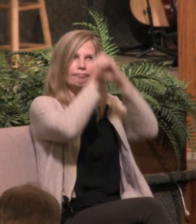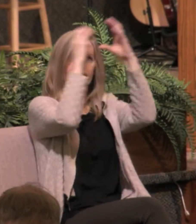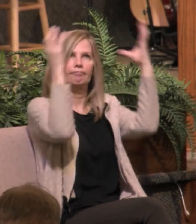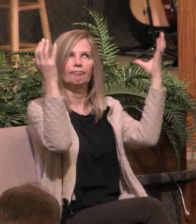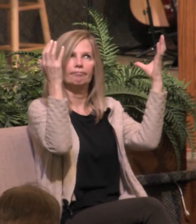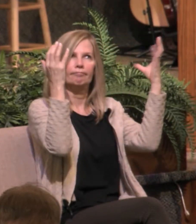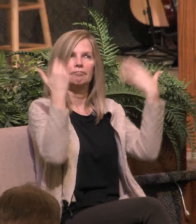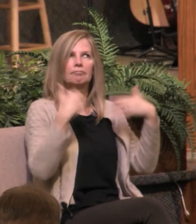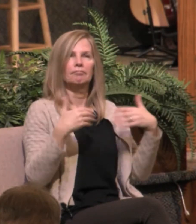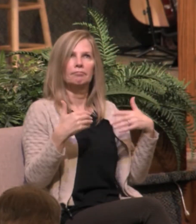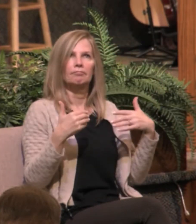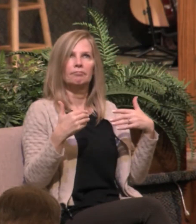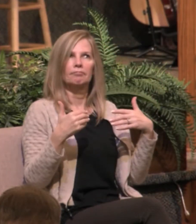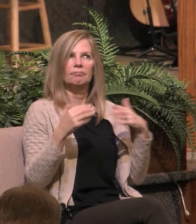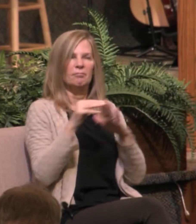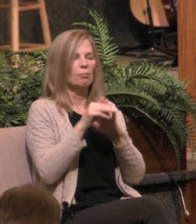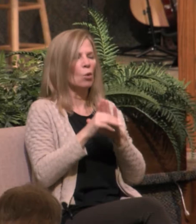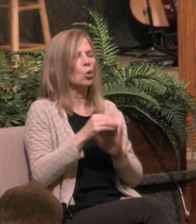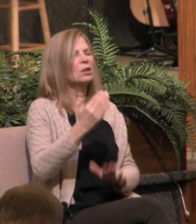Moses knew God could do anything.